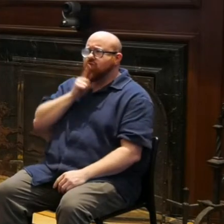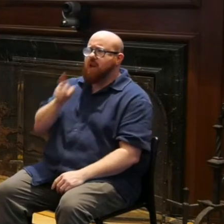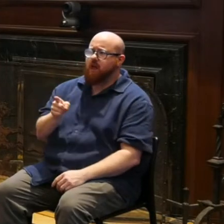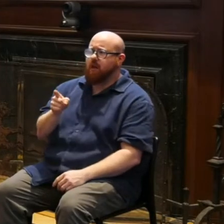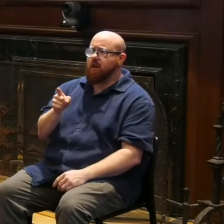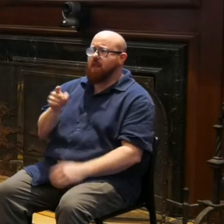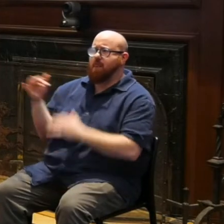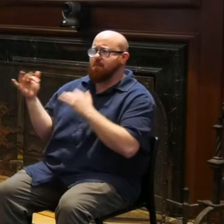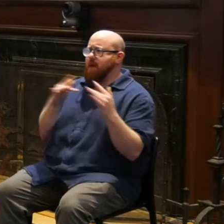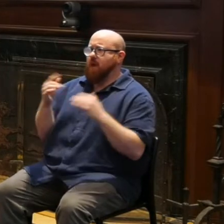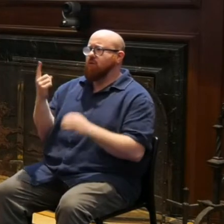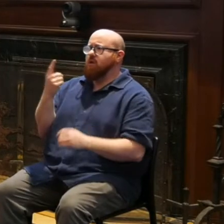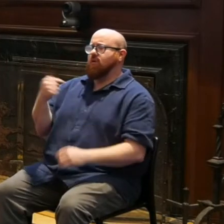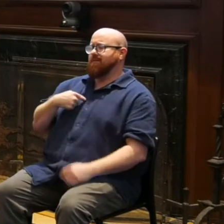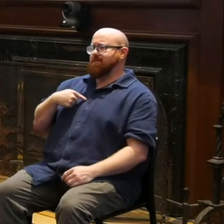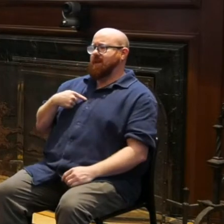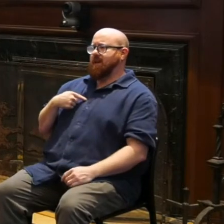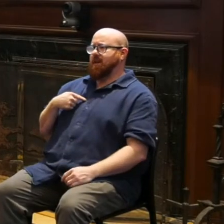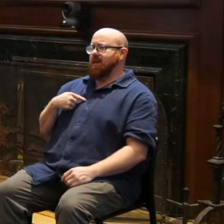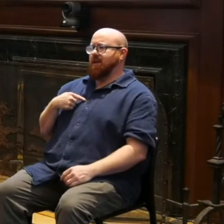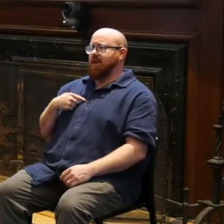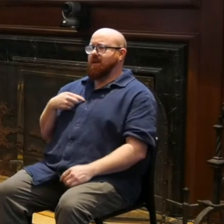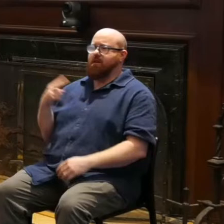was always me versus me. Thank you.